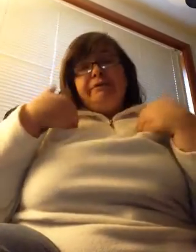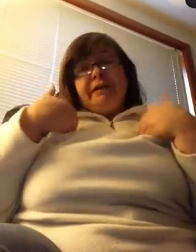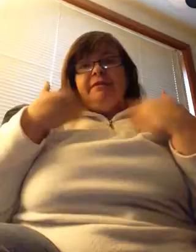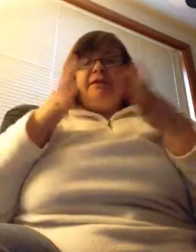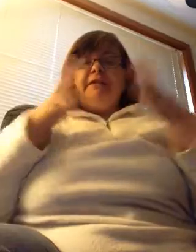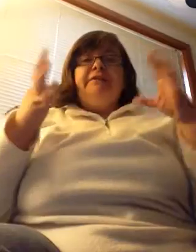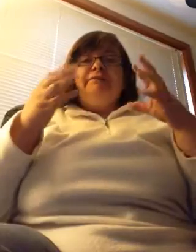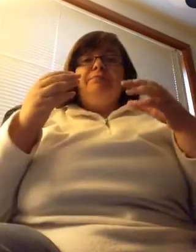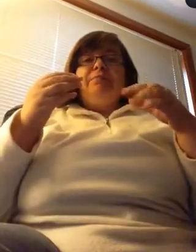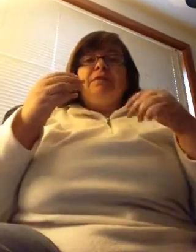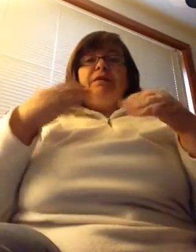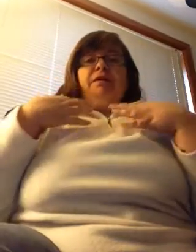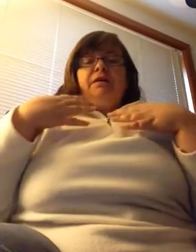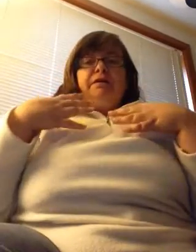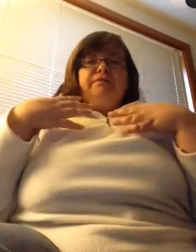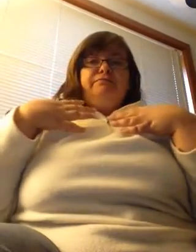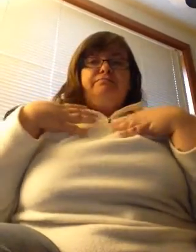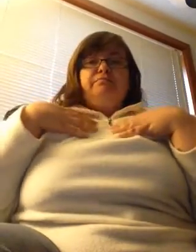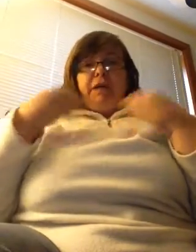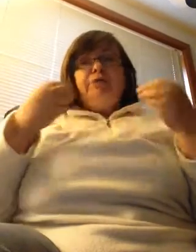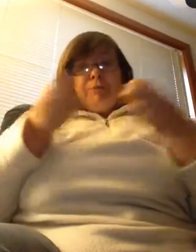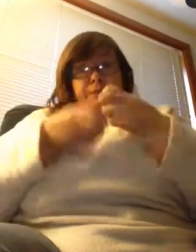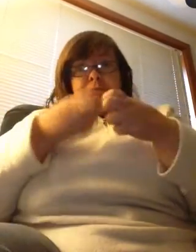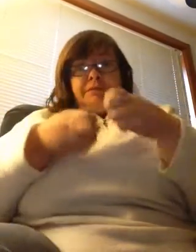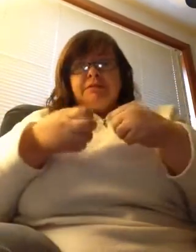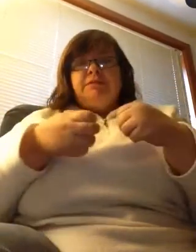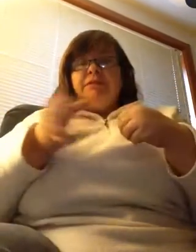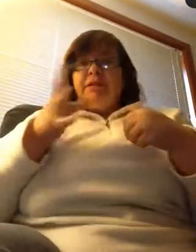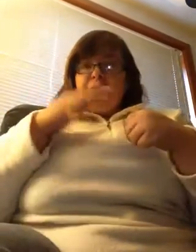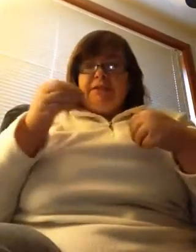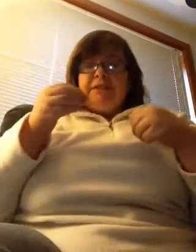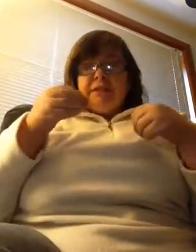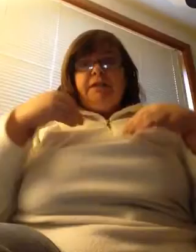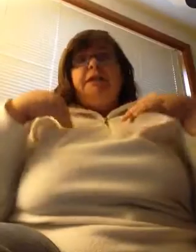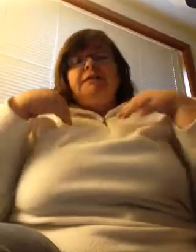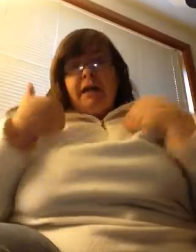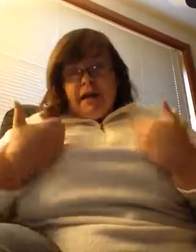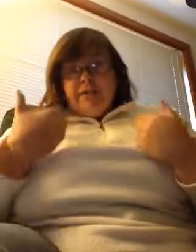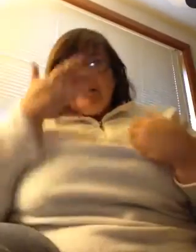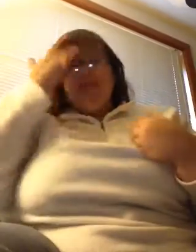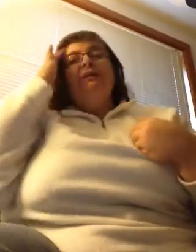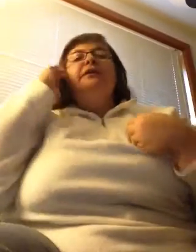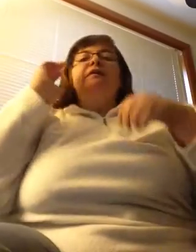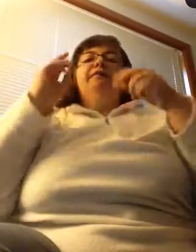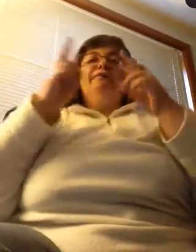I have had a lot of health problems and tired,